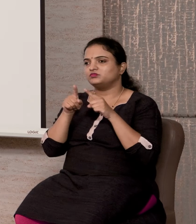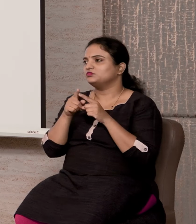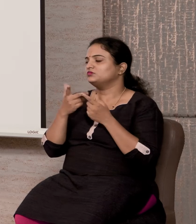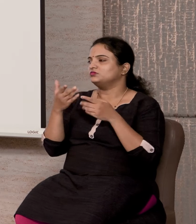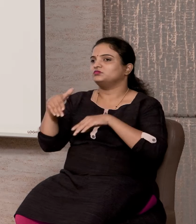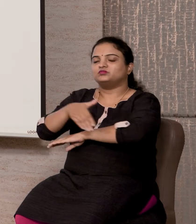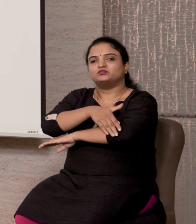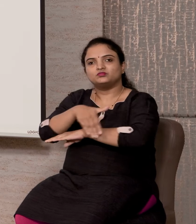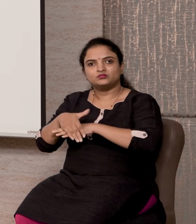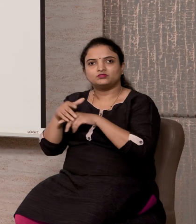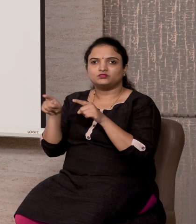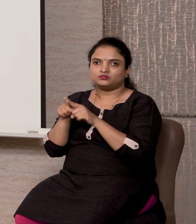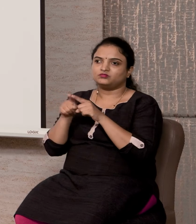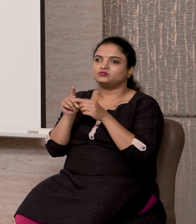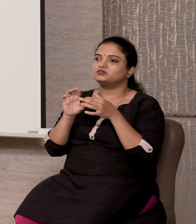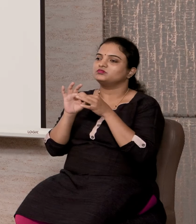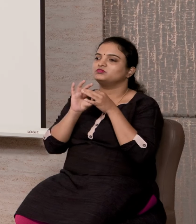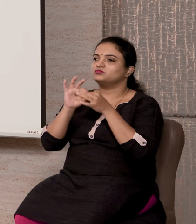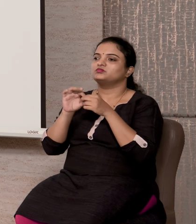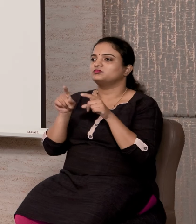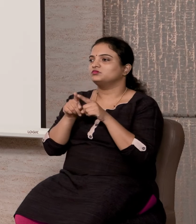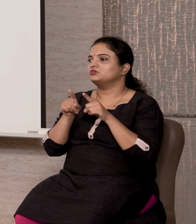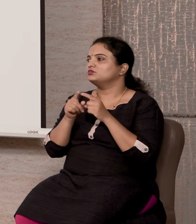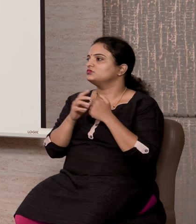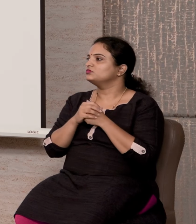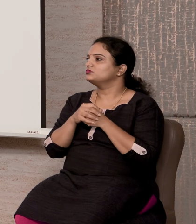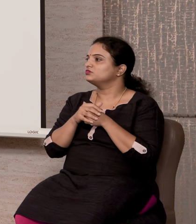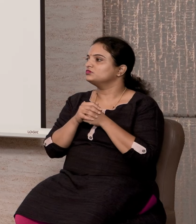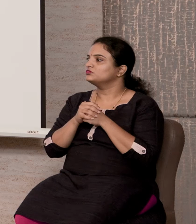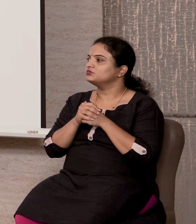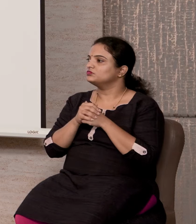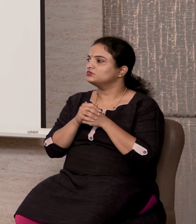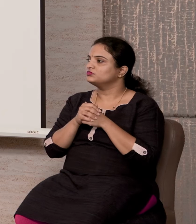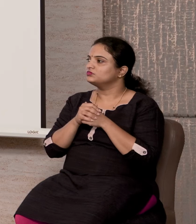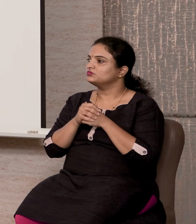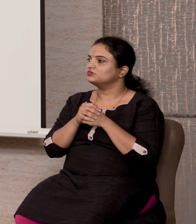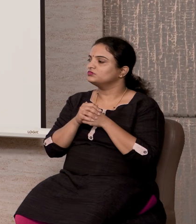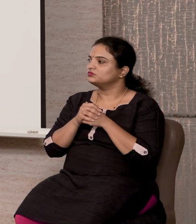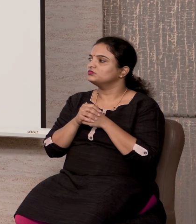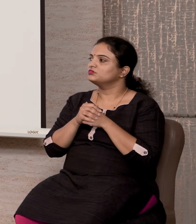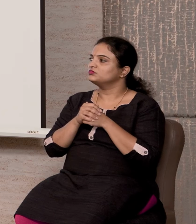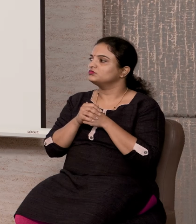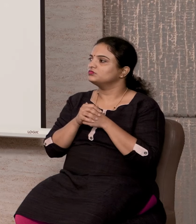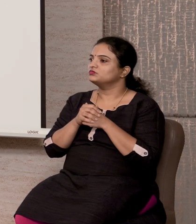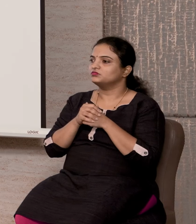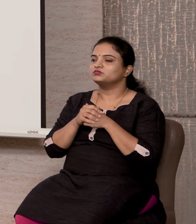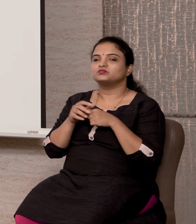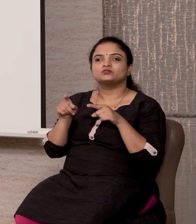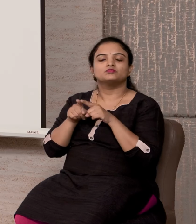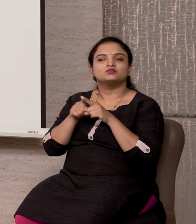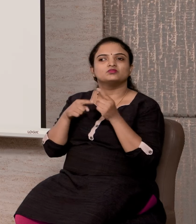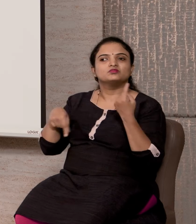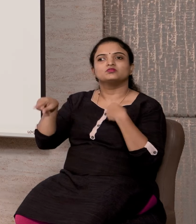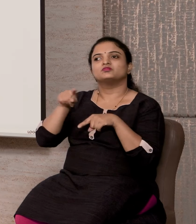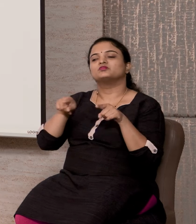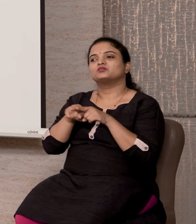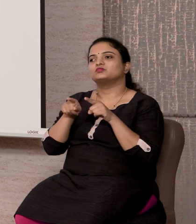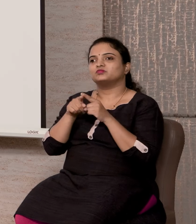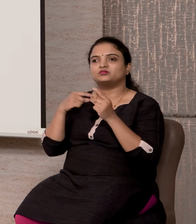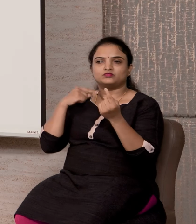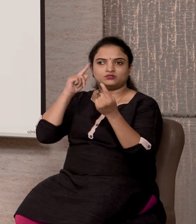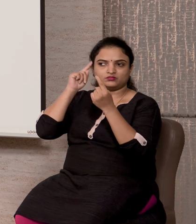to find bugs, fixing them, and that is our code. We know how to do that. But the first part of hitting masses, sensitizing them, so that is where